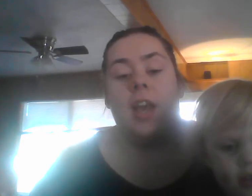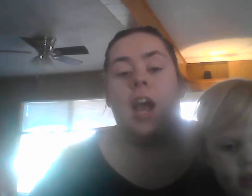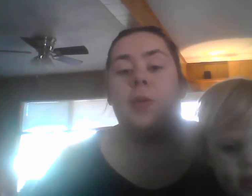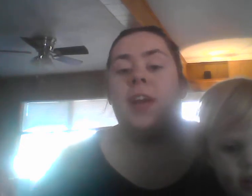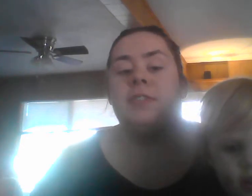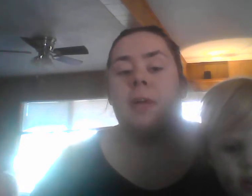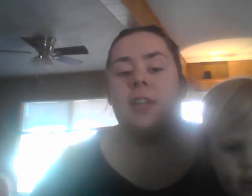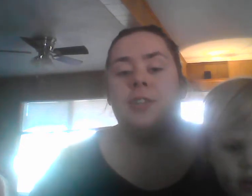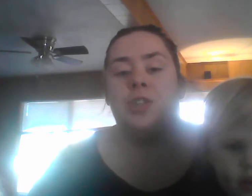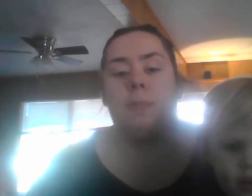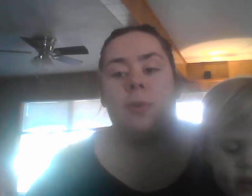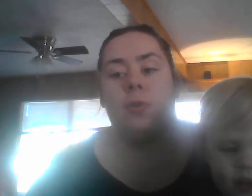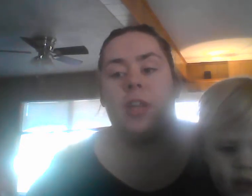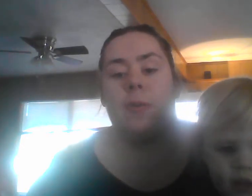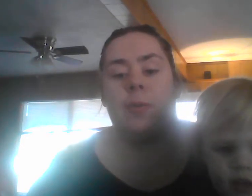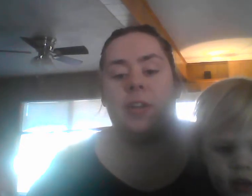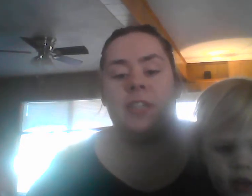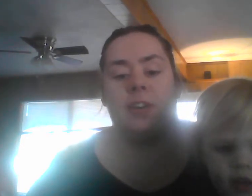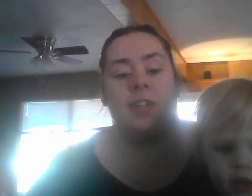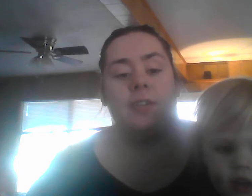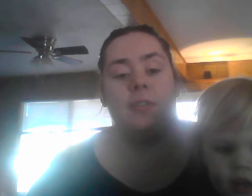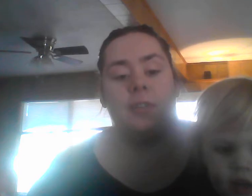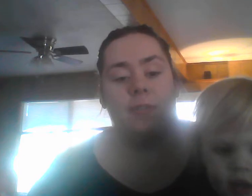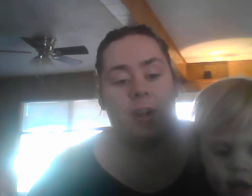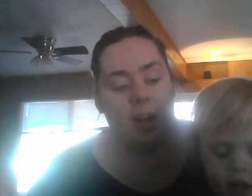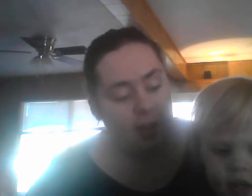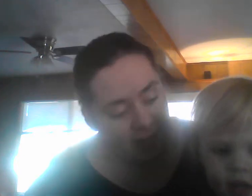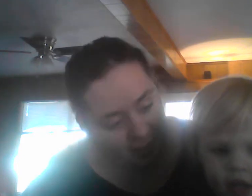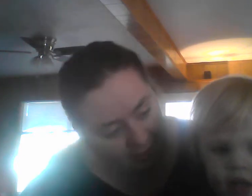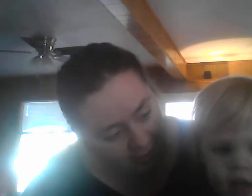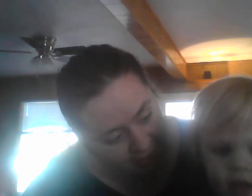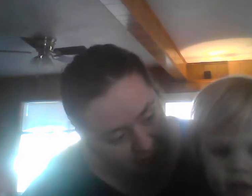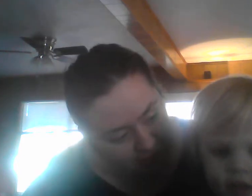And we have something super cool that we want to tell you. Huh, Lila?